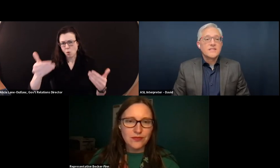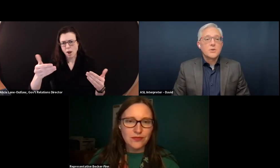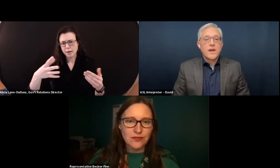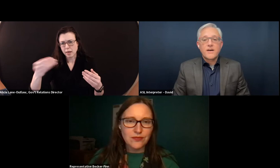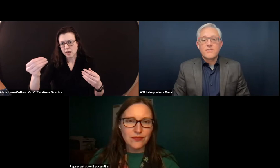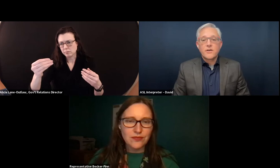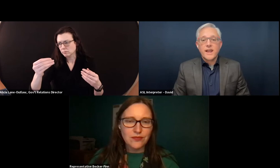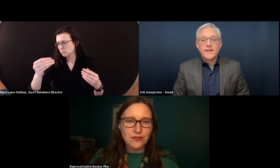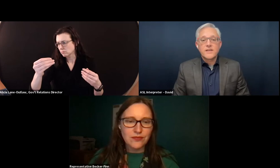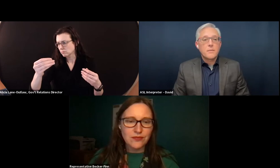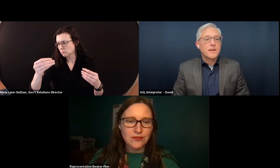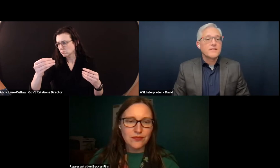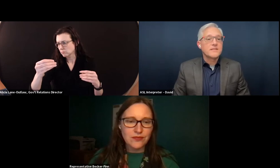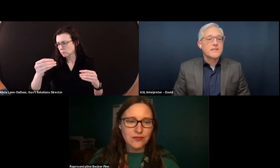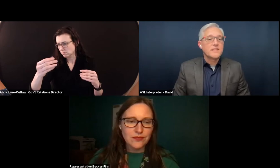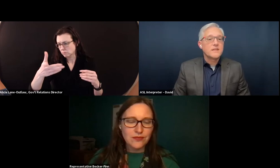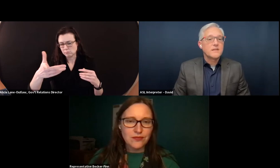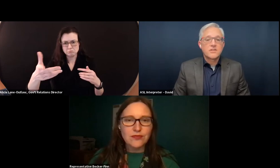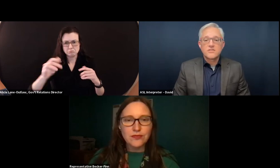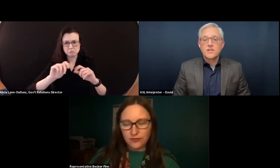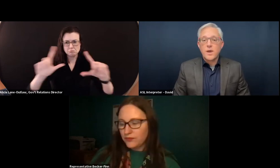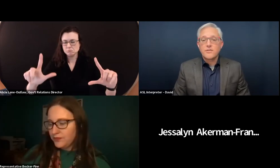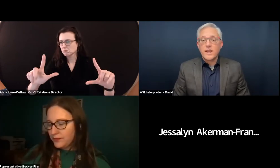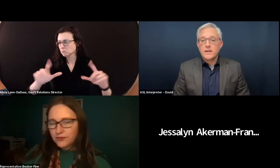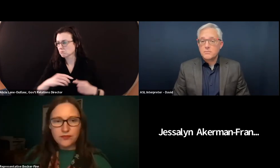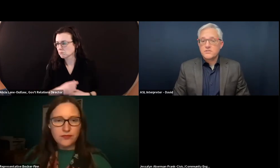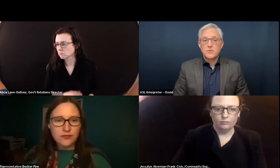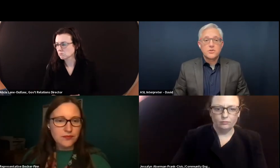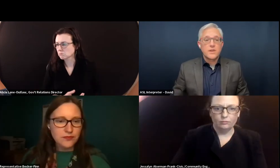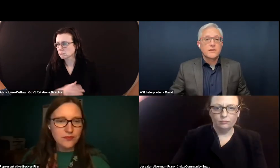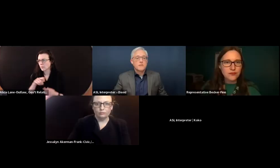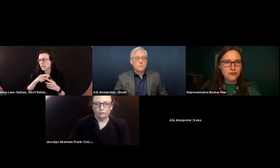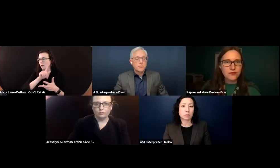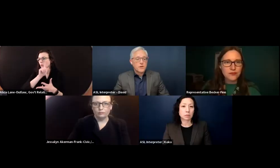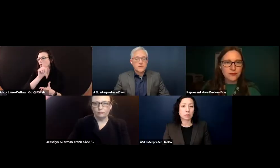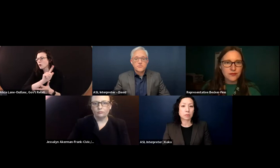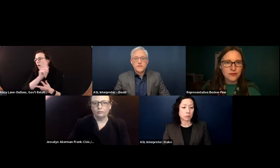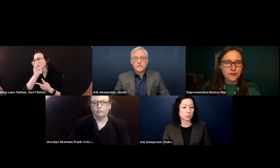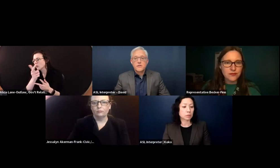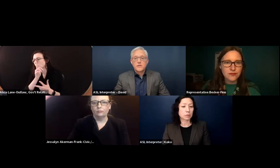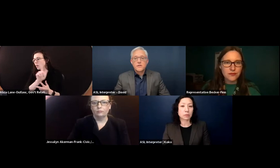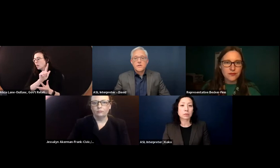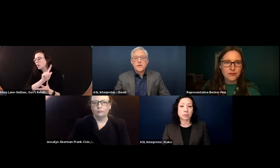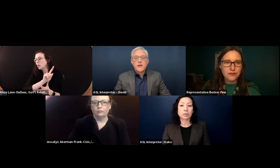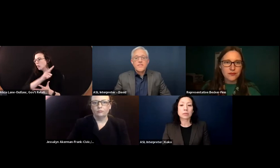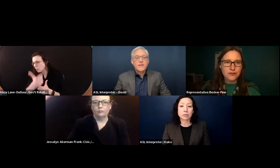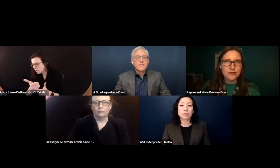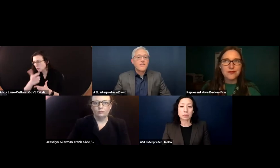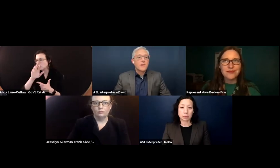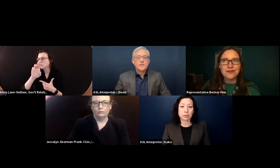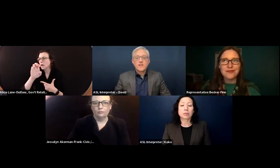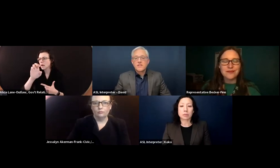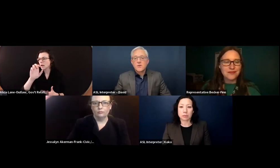Jesselyn, I see you have, there are hands up, and I see, Jesselyn, you have your hand up. Jesselyn, would you like to come on screen? And